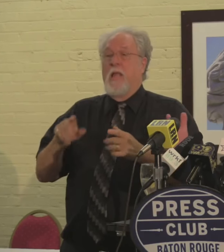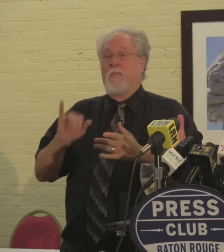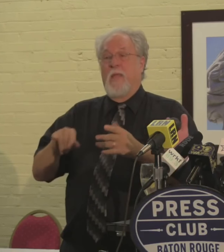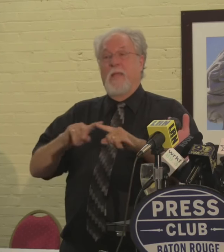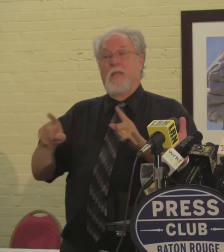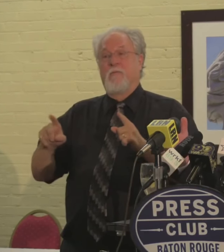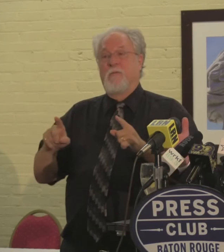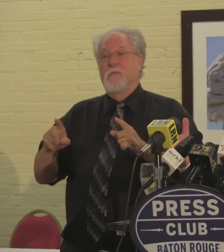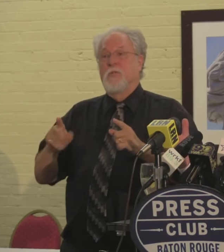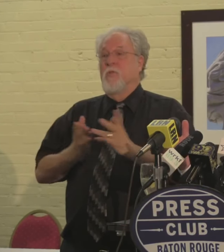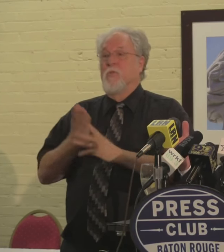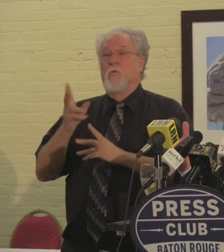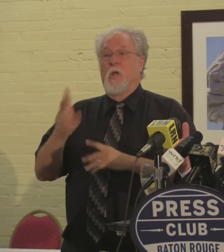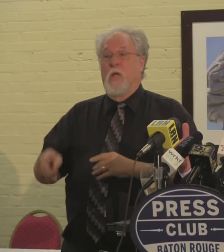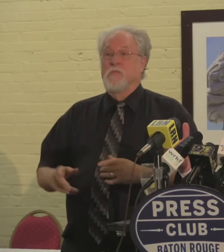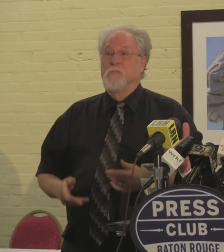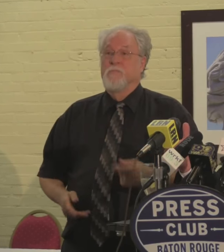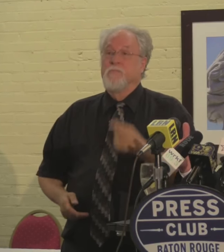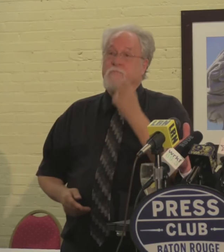difference was made up through cuts.